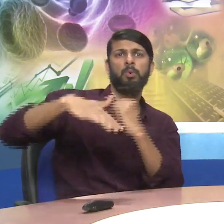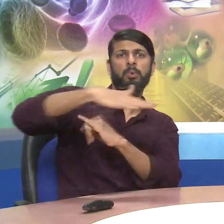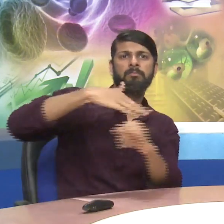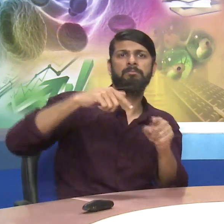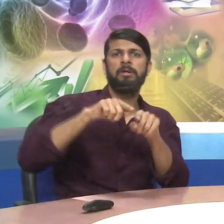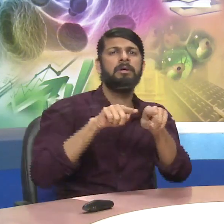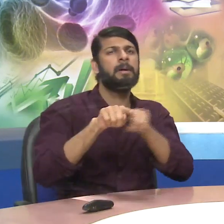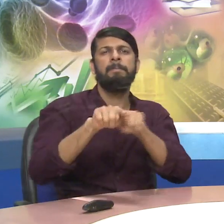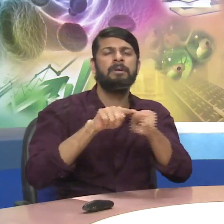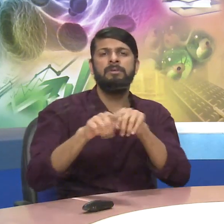In the year